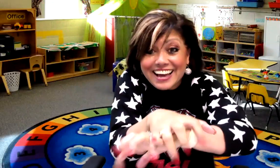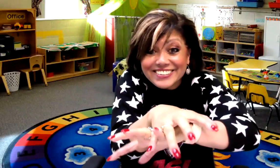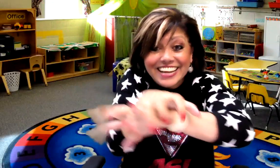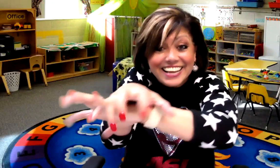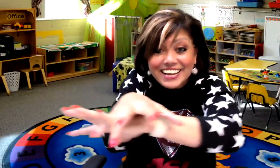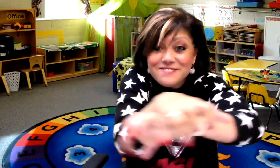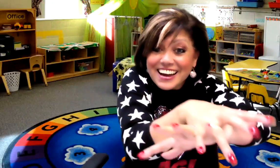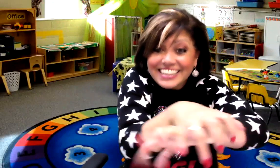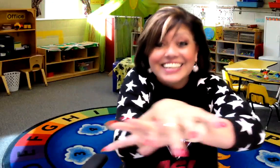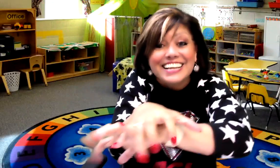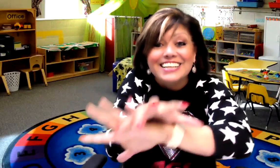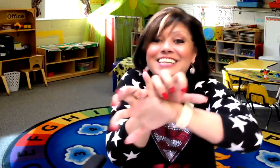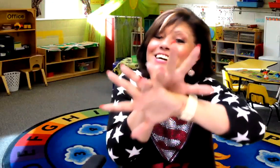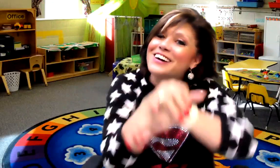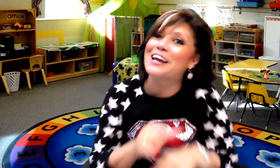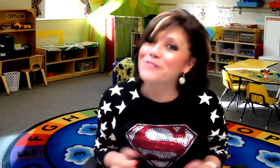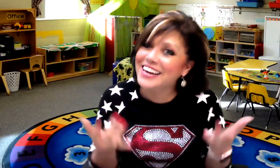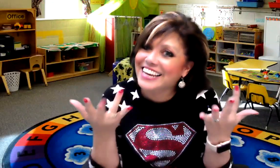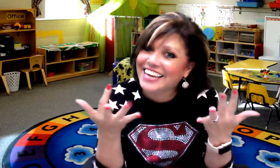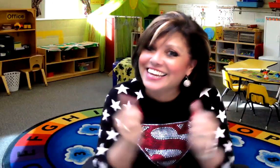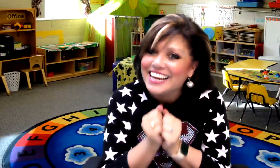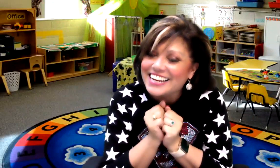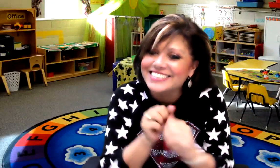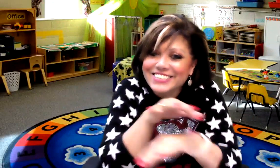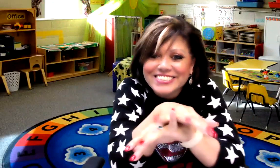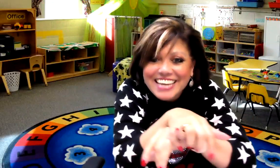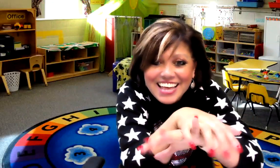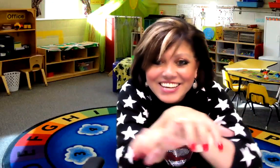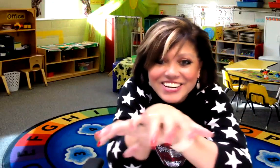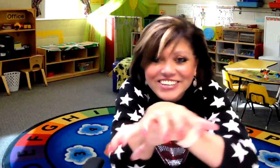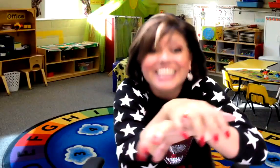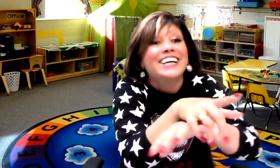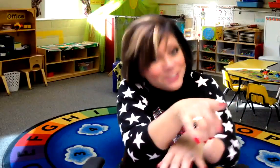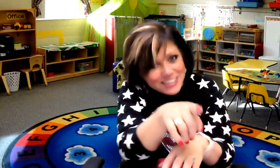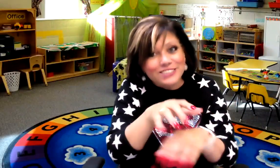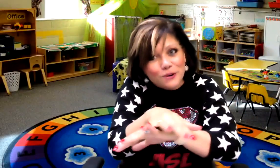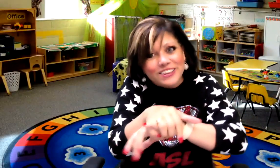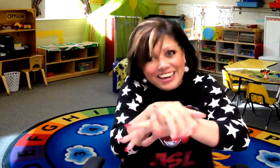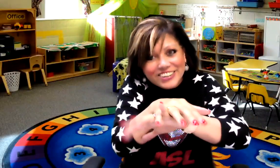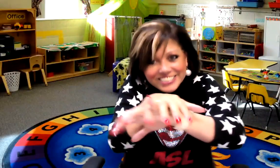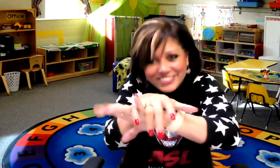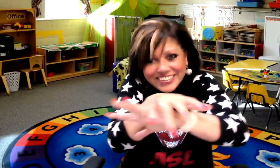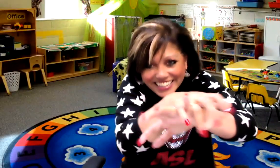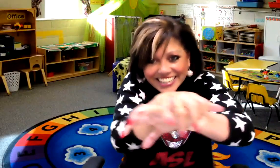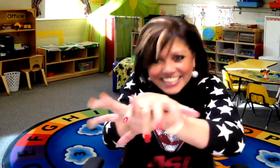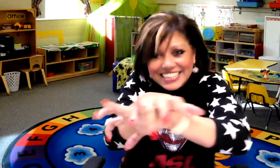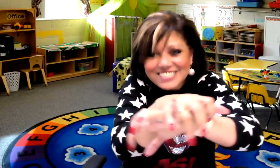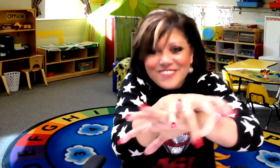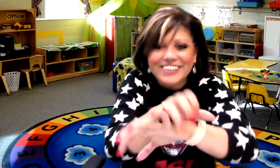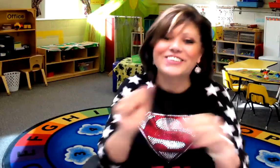down. Come on. Come on, I'm waiting. Let's do it together. Come on, you over there. Do it. Spider. All